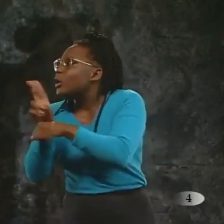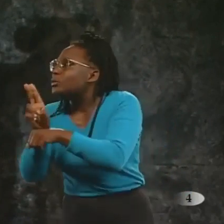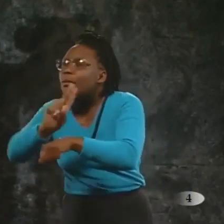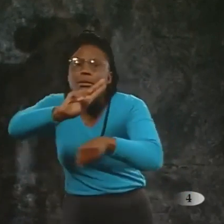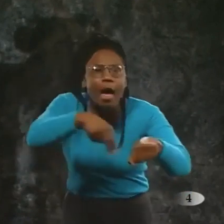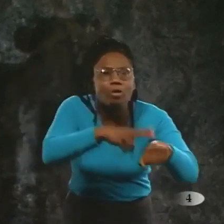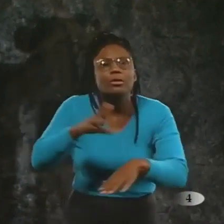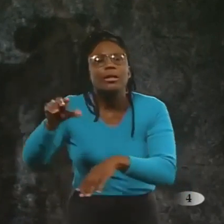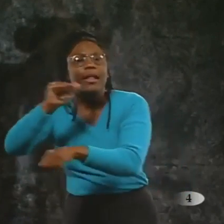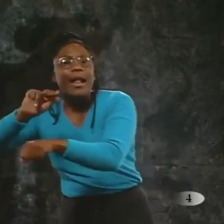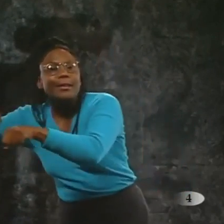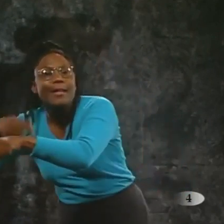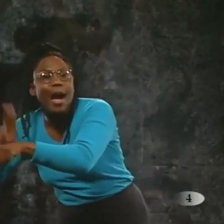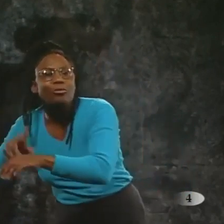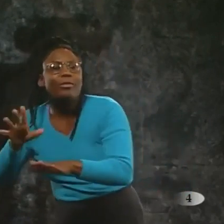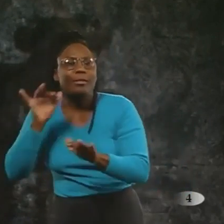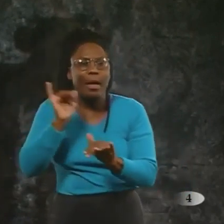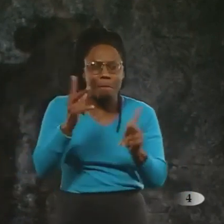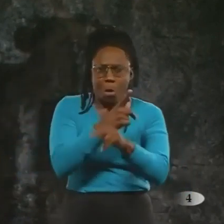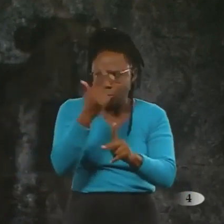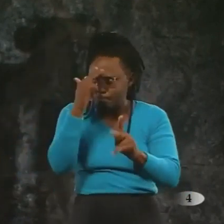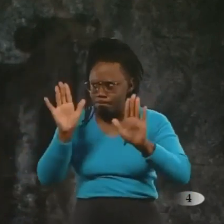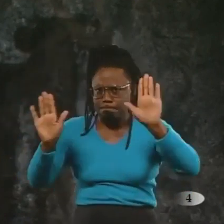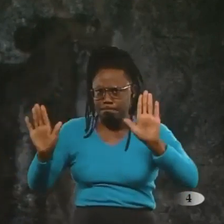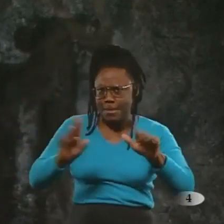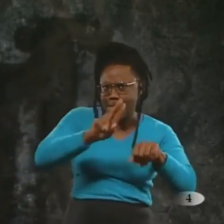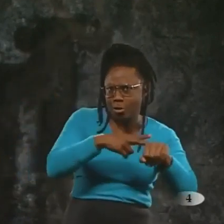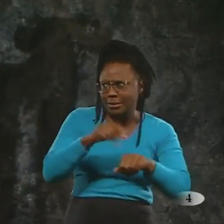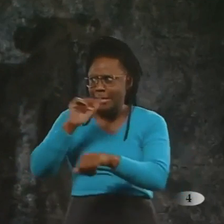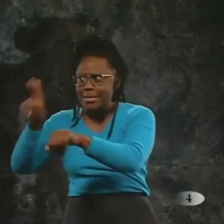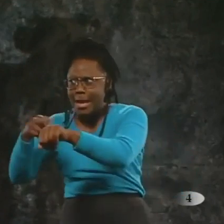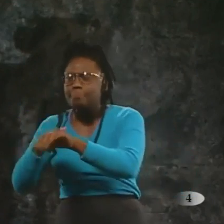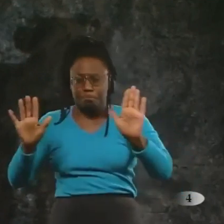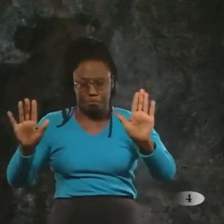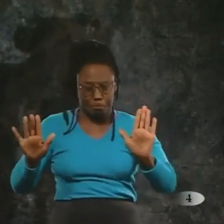to use fingerspelling. There's natural fingerspelling, there's unnatural fingerspelling.